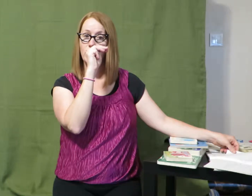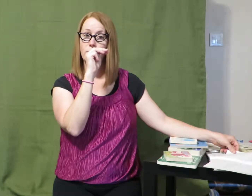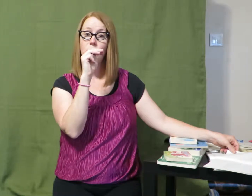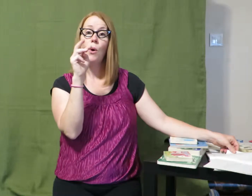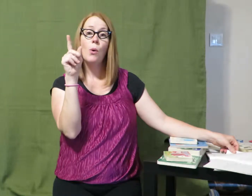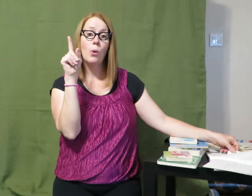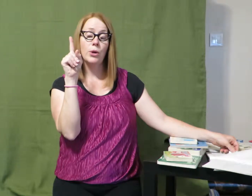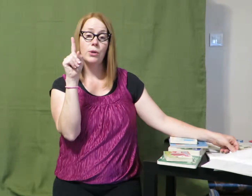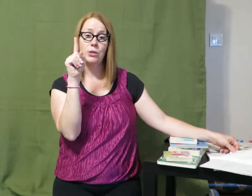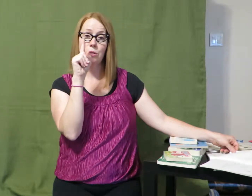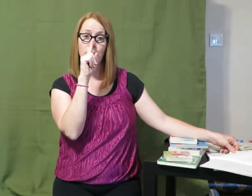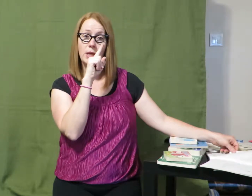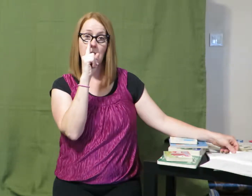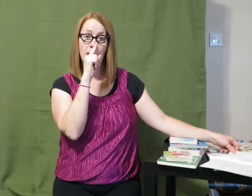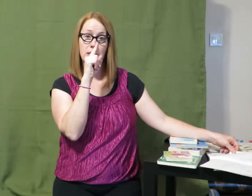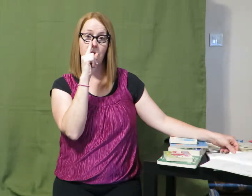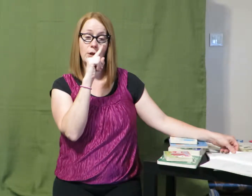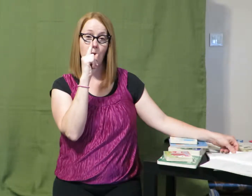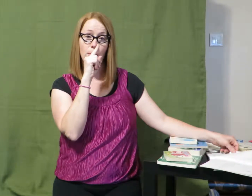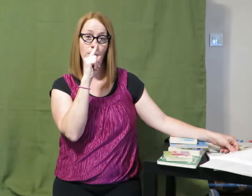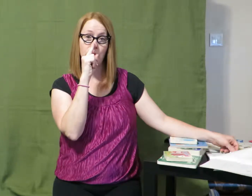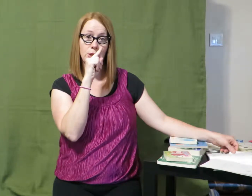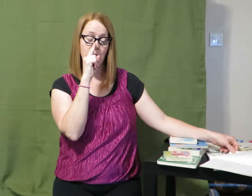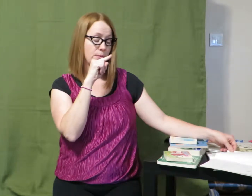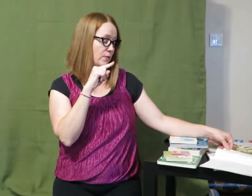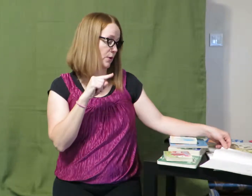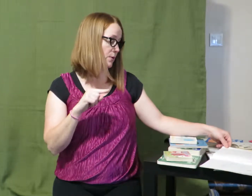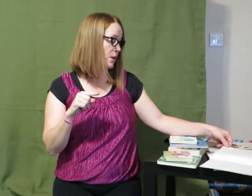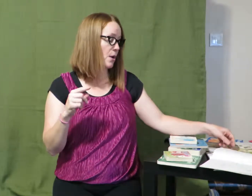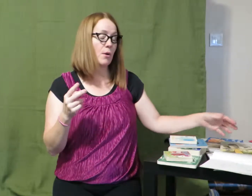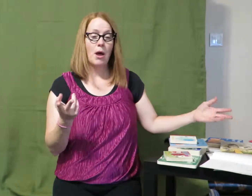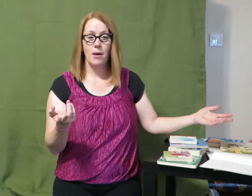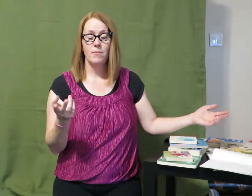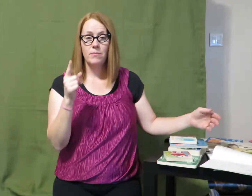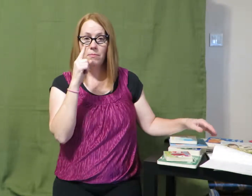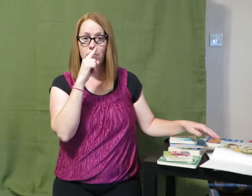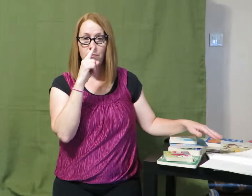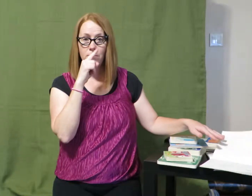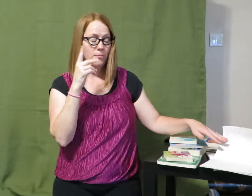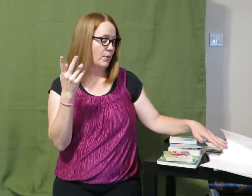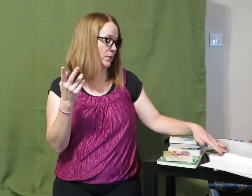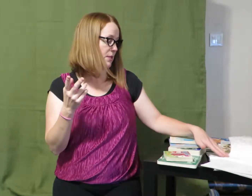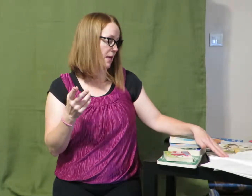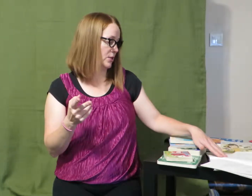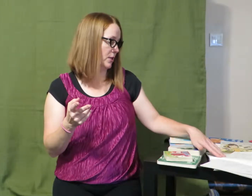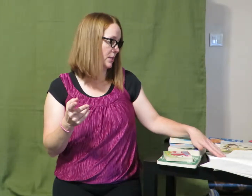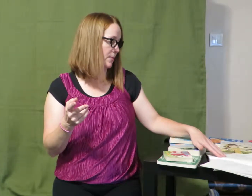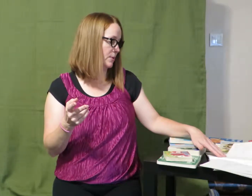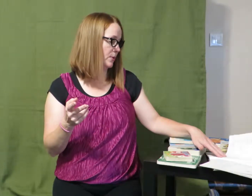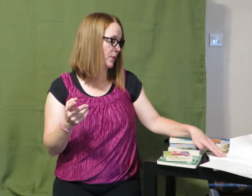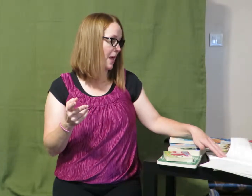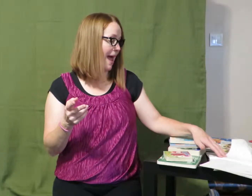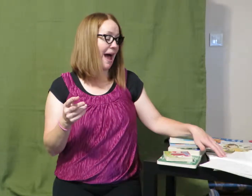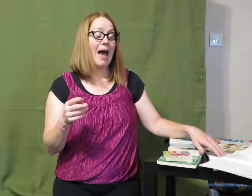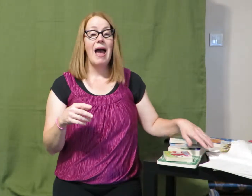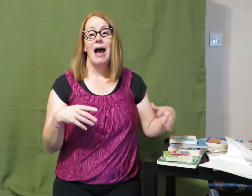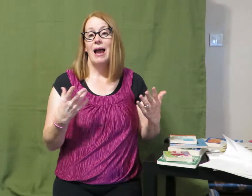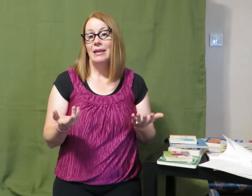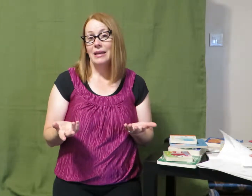nose, or you can just do the index finger, brushing the tip of your nose. Both signs are acceptable. Hyena